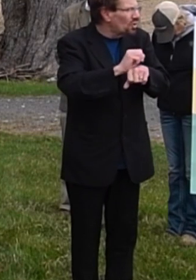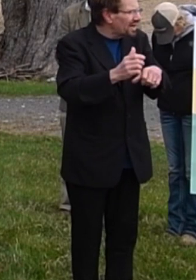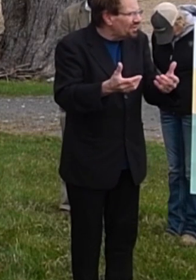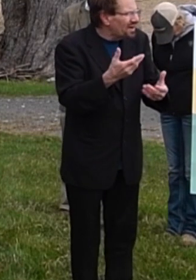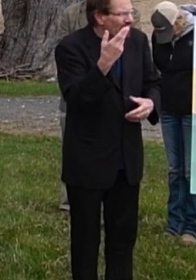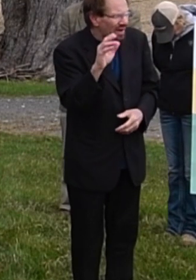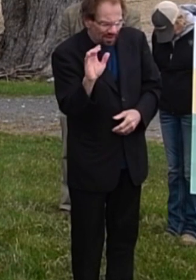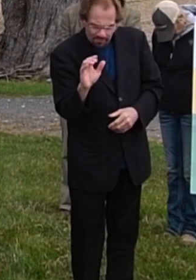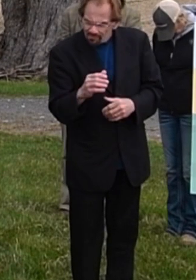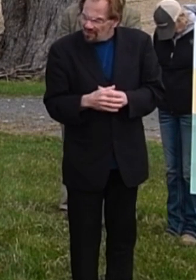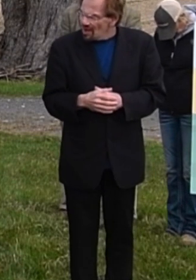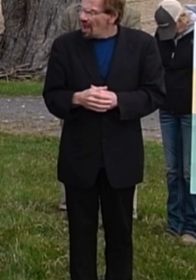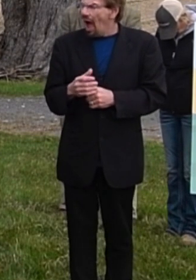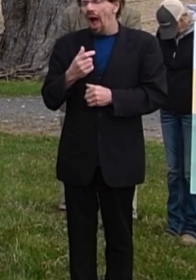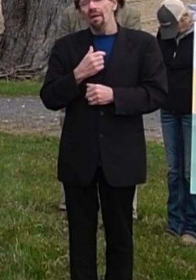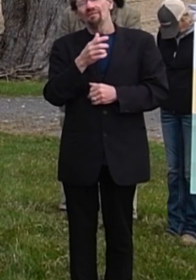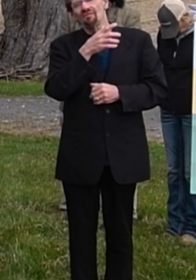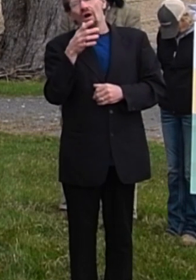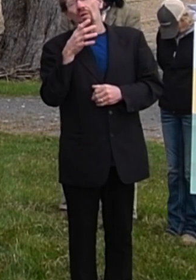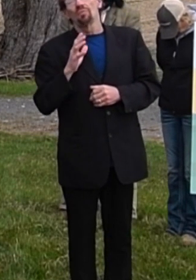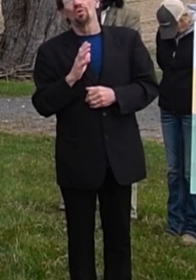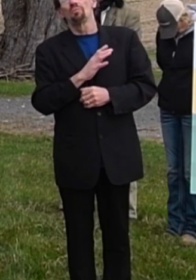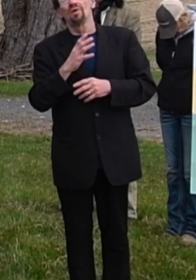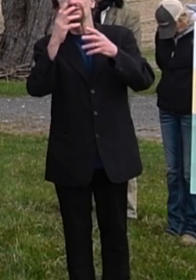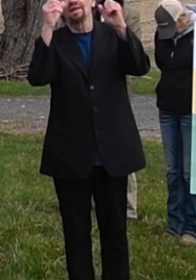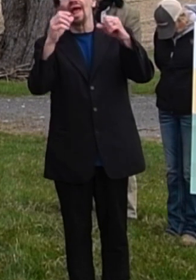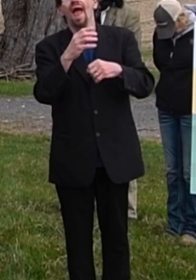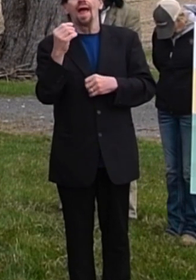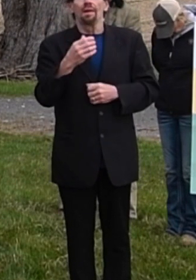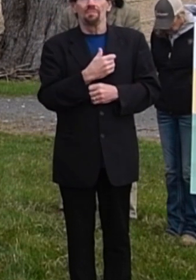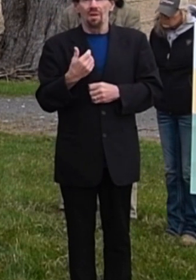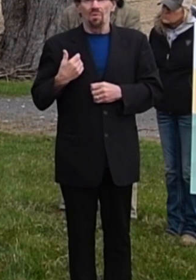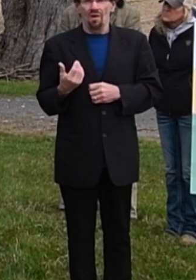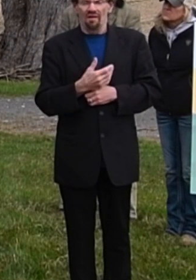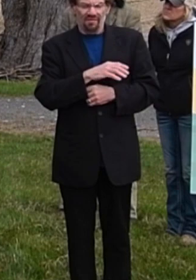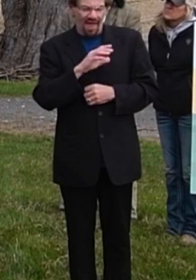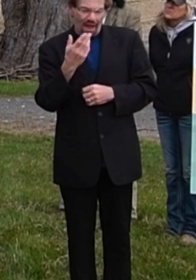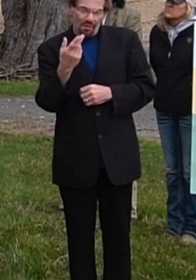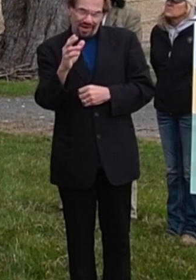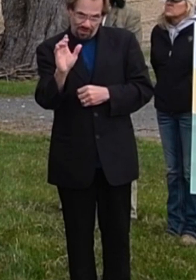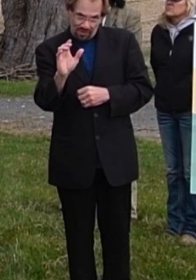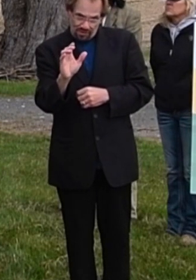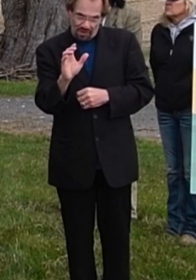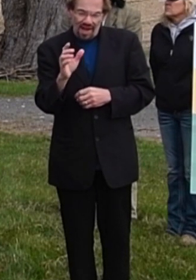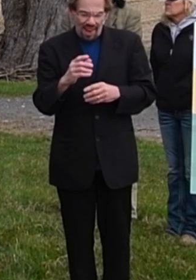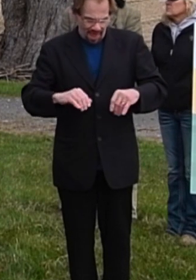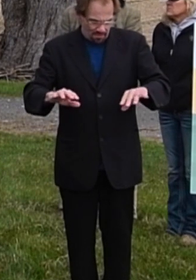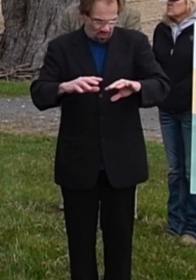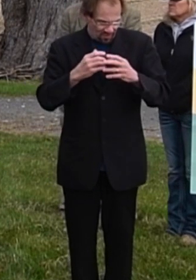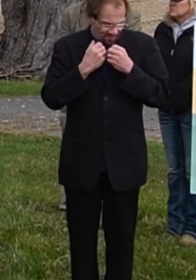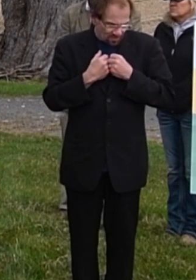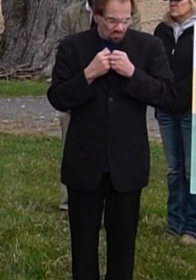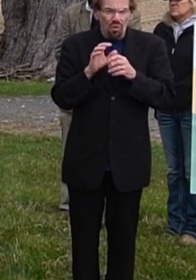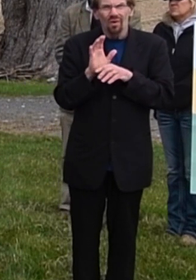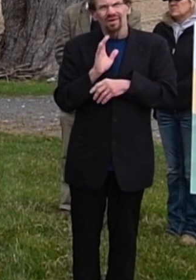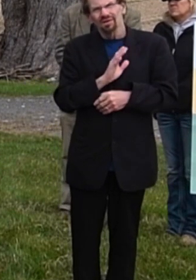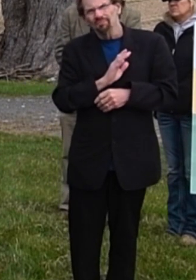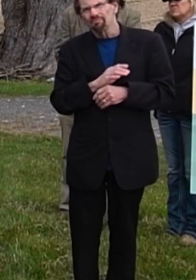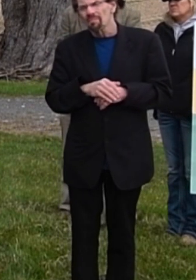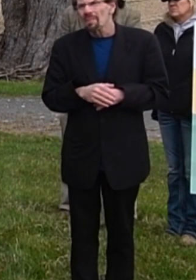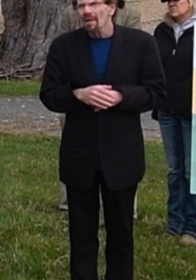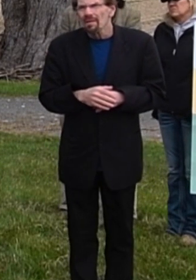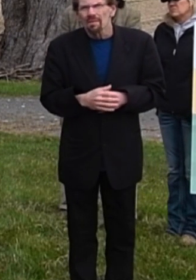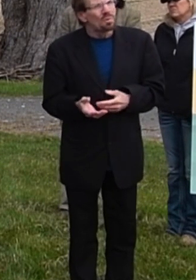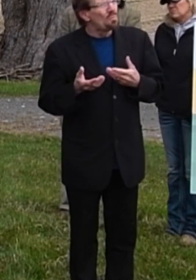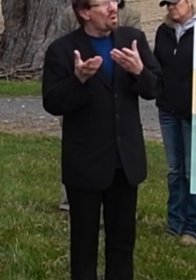As the Howard County Farm Bureau president, as well as a member of the Howard County Agricultural Land Preservation Board, the proposed agriculture